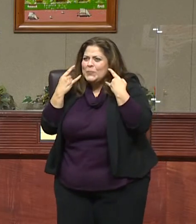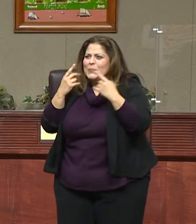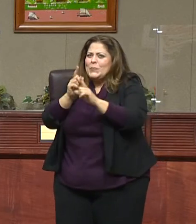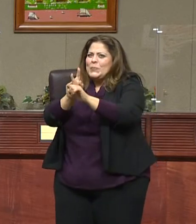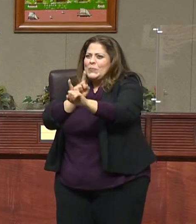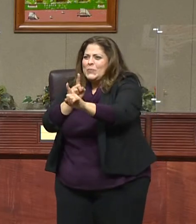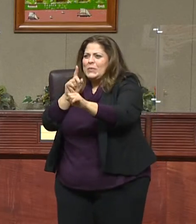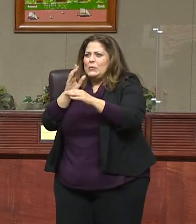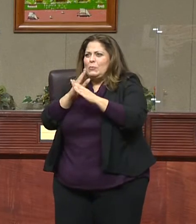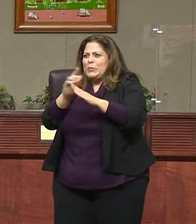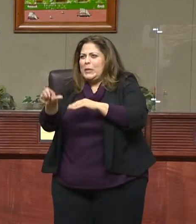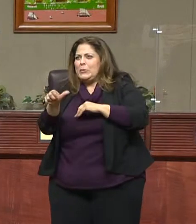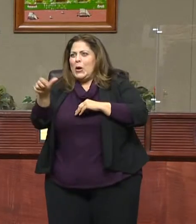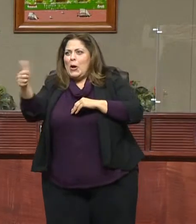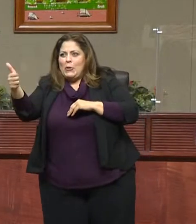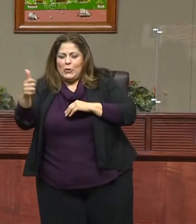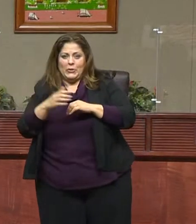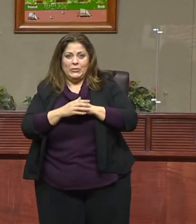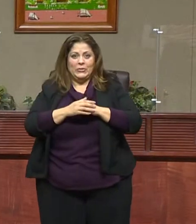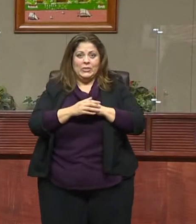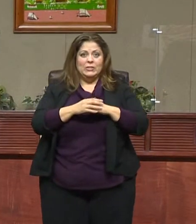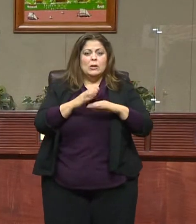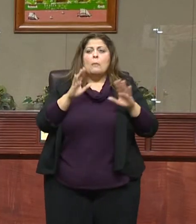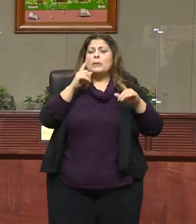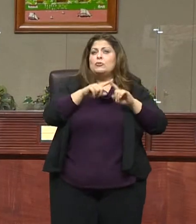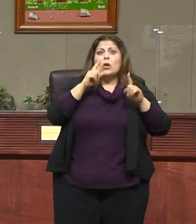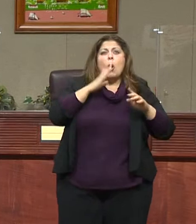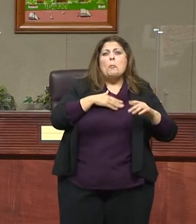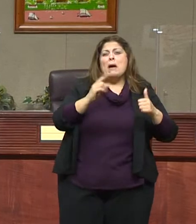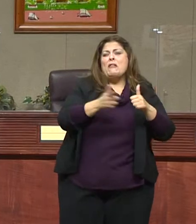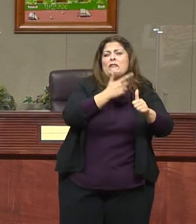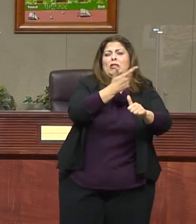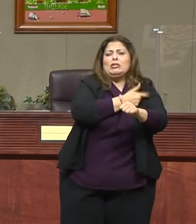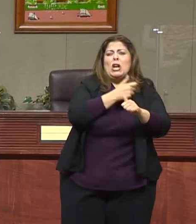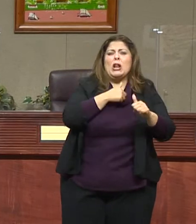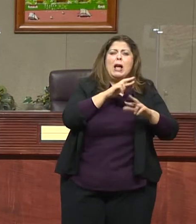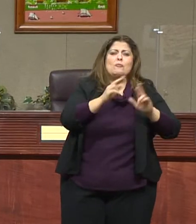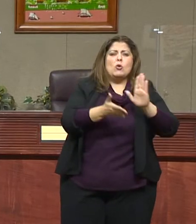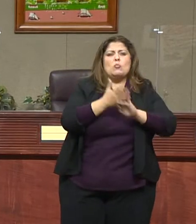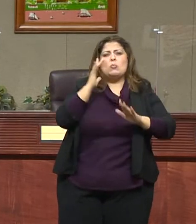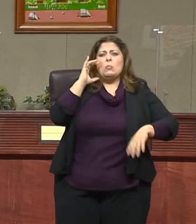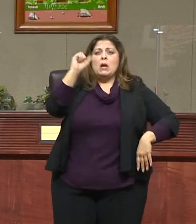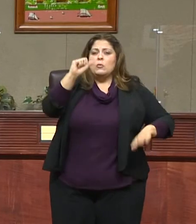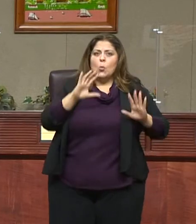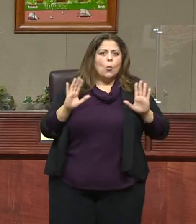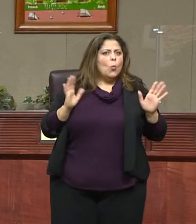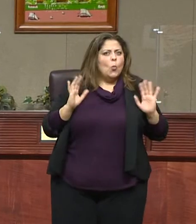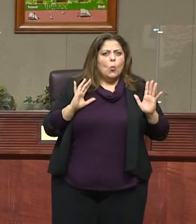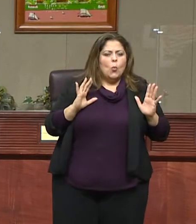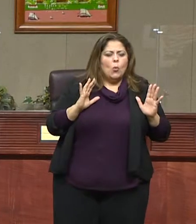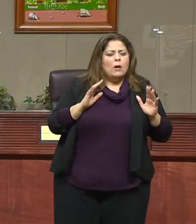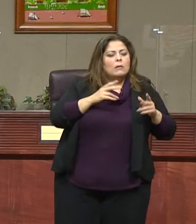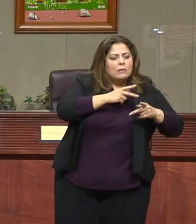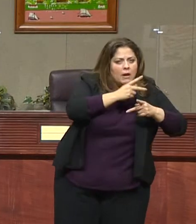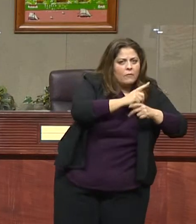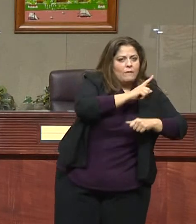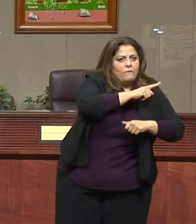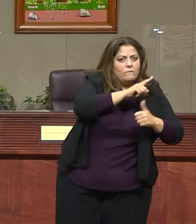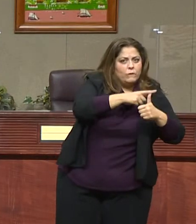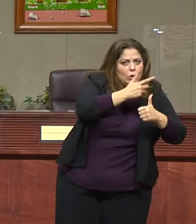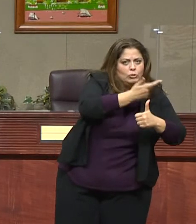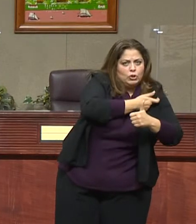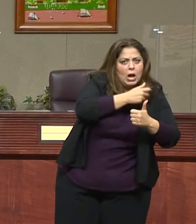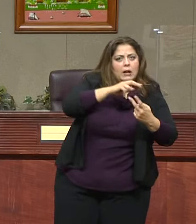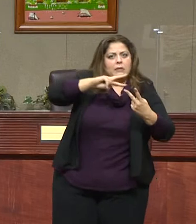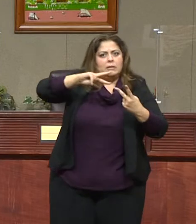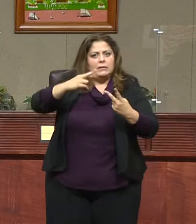know, after you get the first shot, it's not like, boom, you're ready to go. So please continue to be cautious after you get your